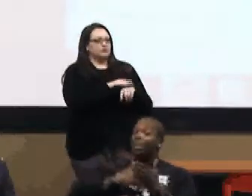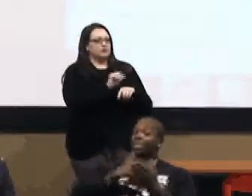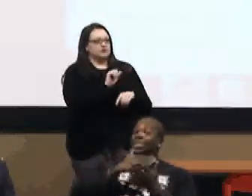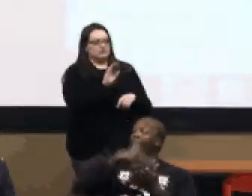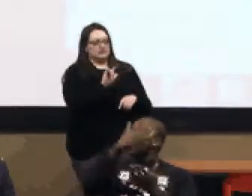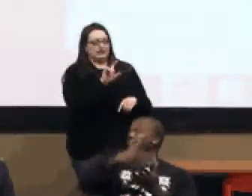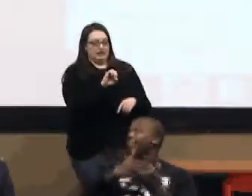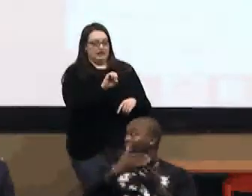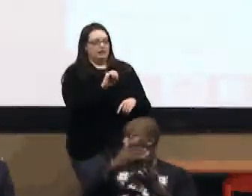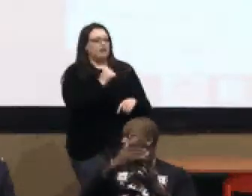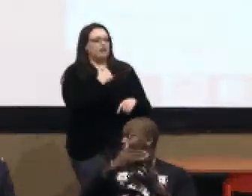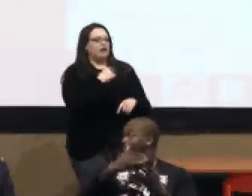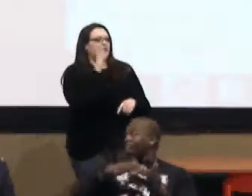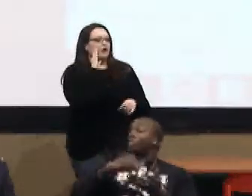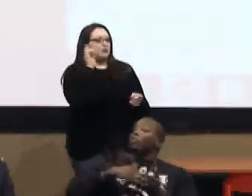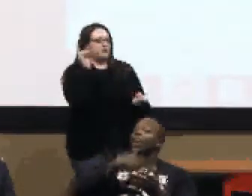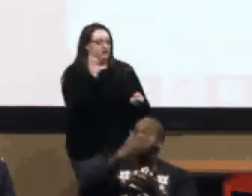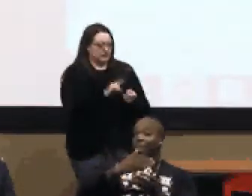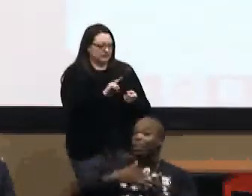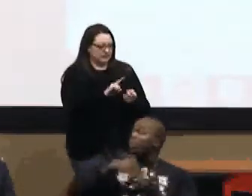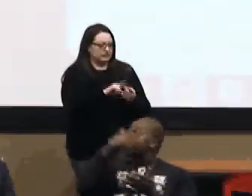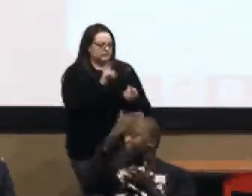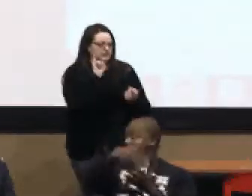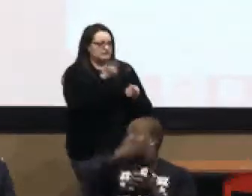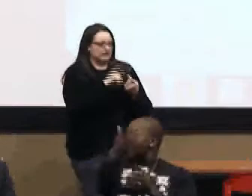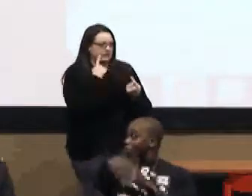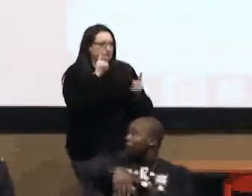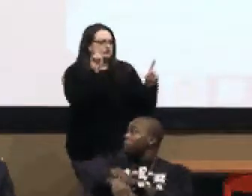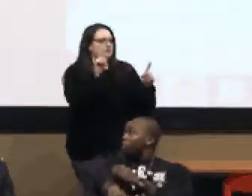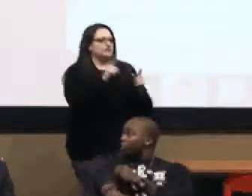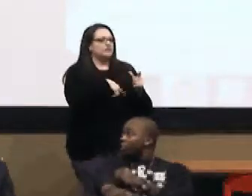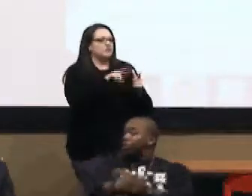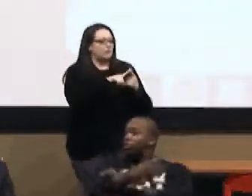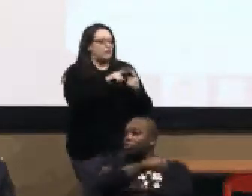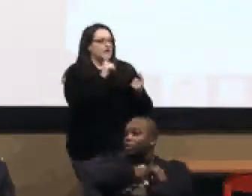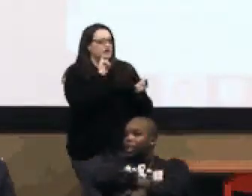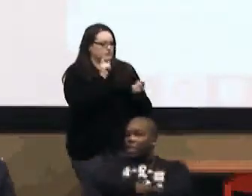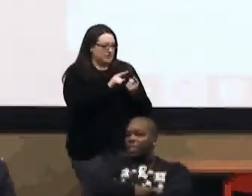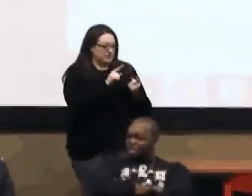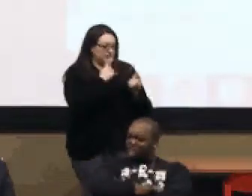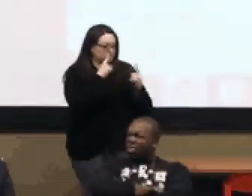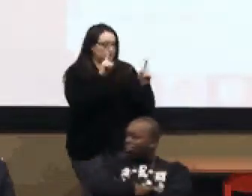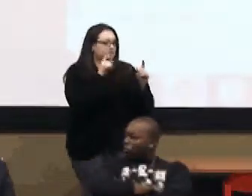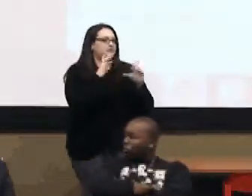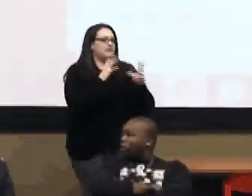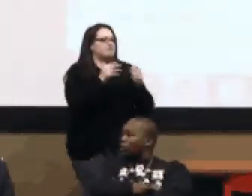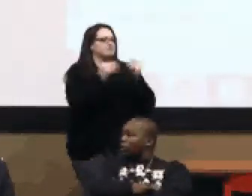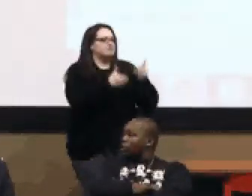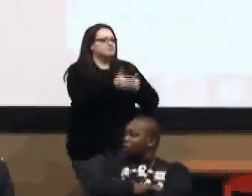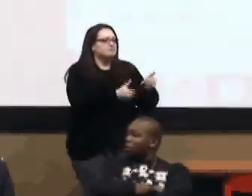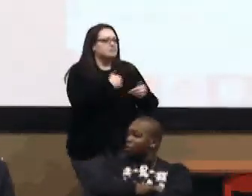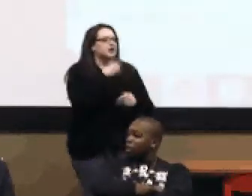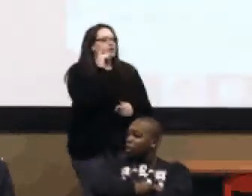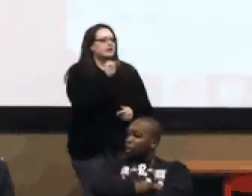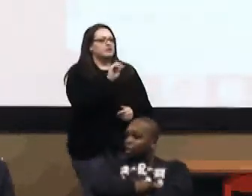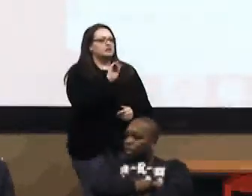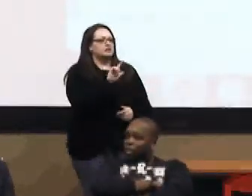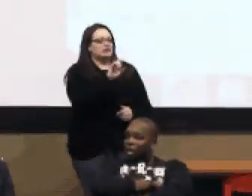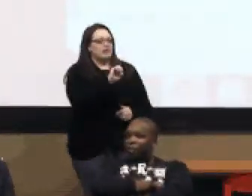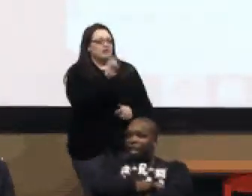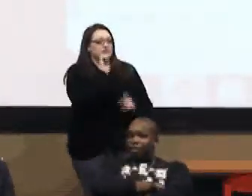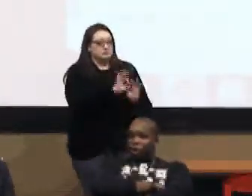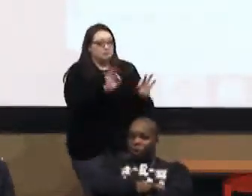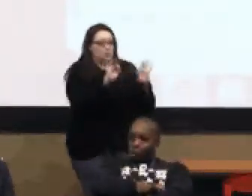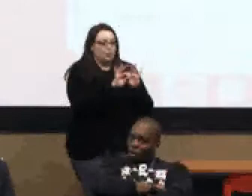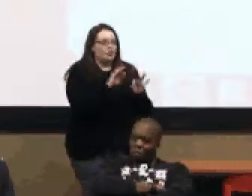scale back until I can get it. And then when I can, I'll make that happen. So I think scale is really important. Knowing, you